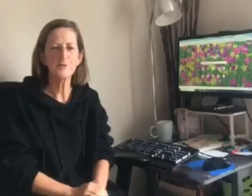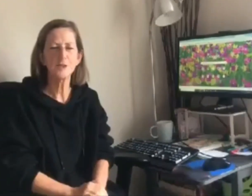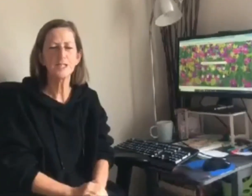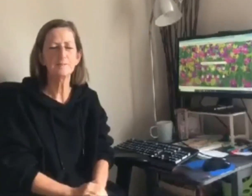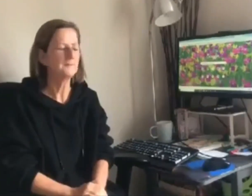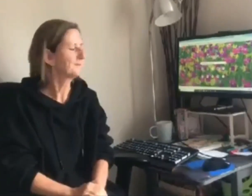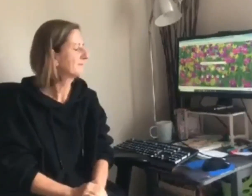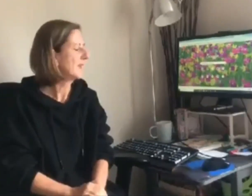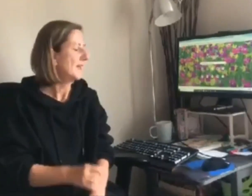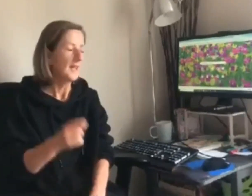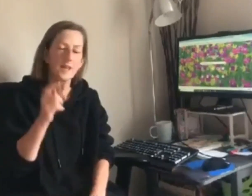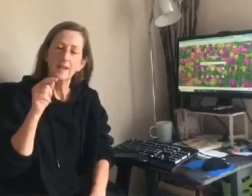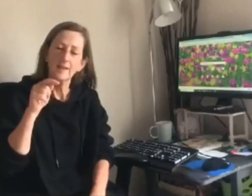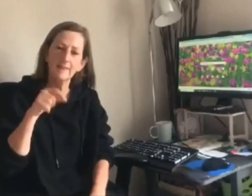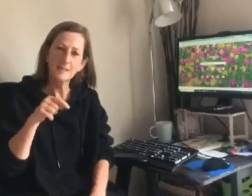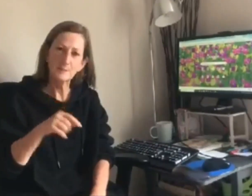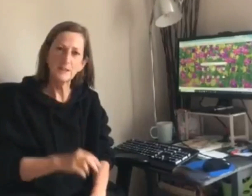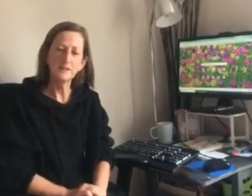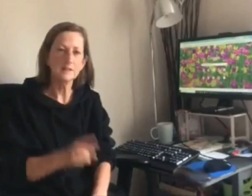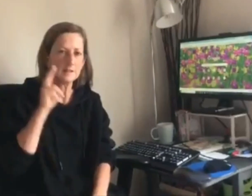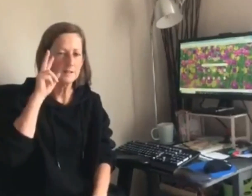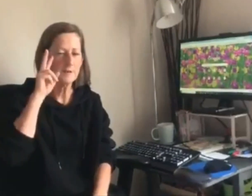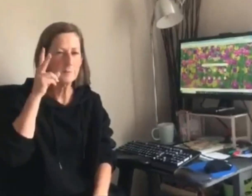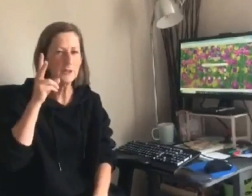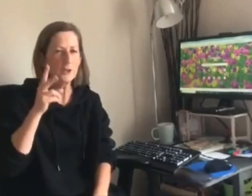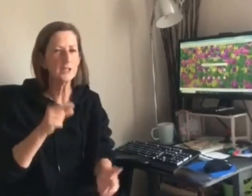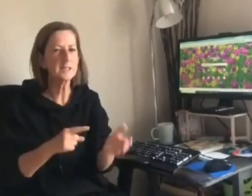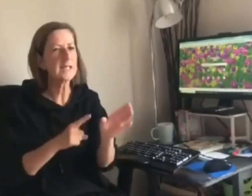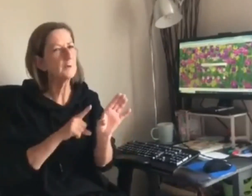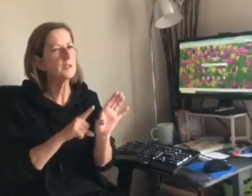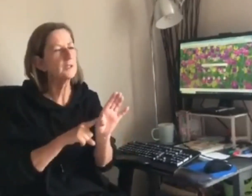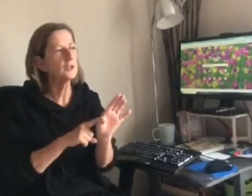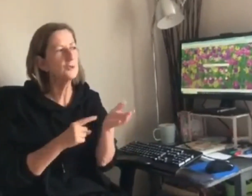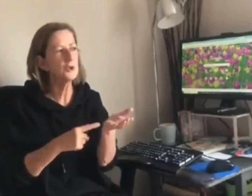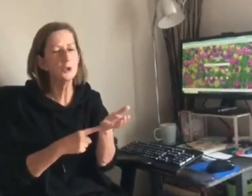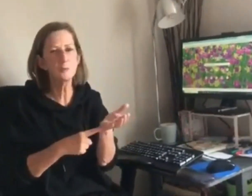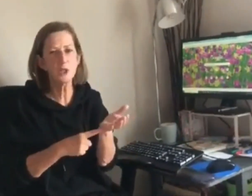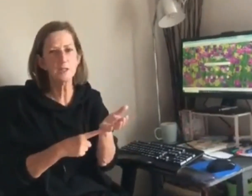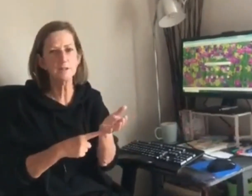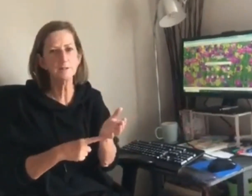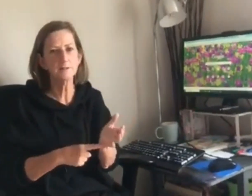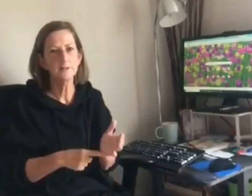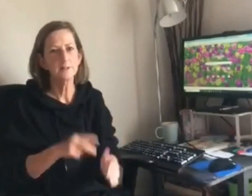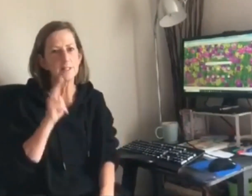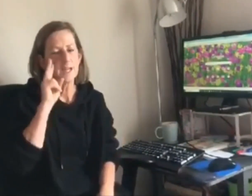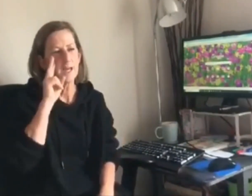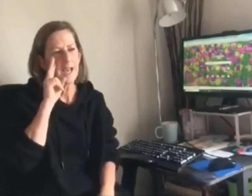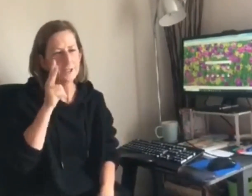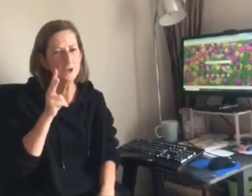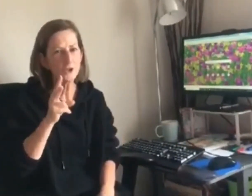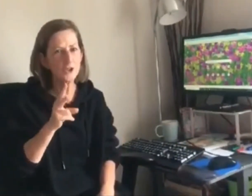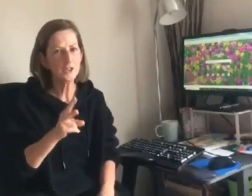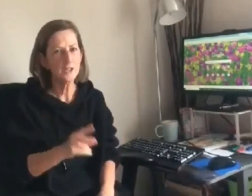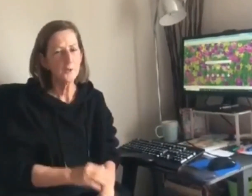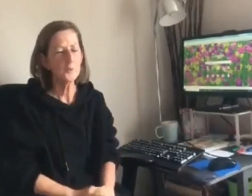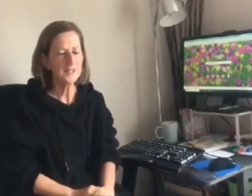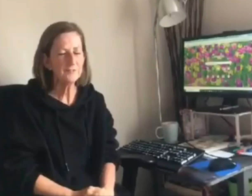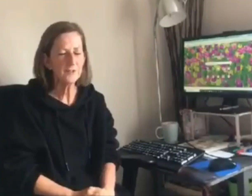you did. This week, I've been looking at our YouTube channel and I had a look. We've